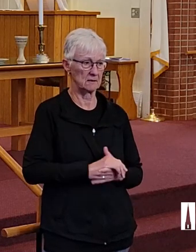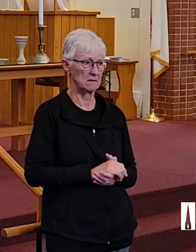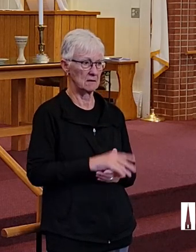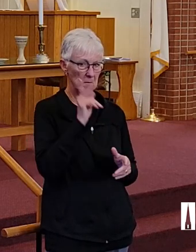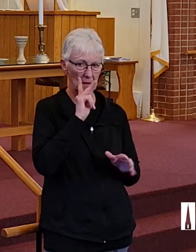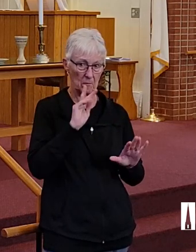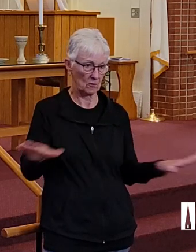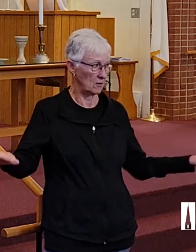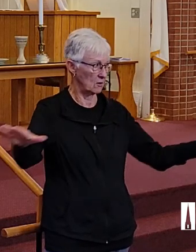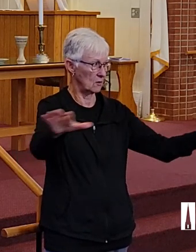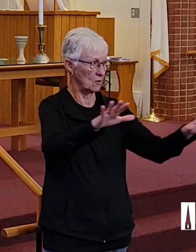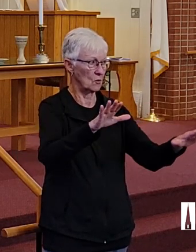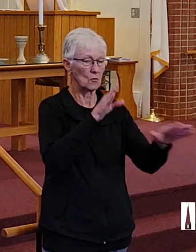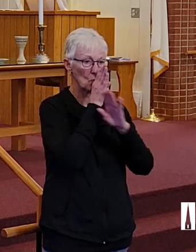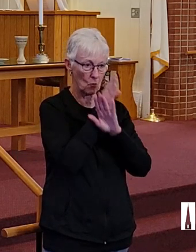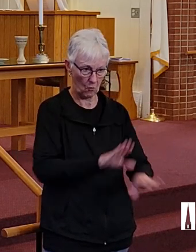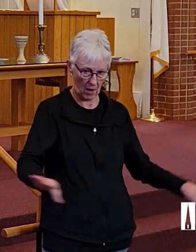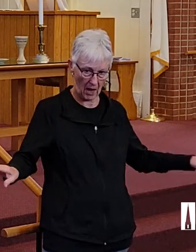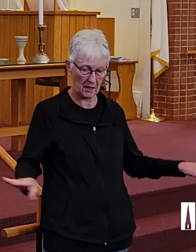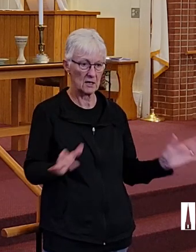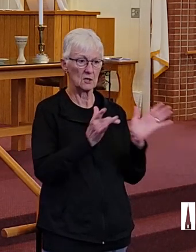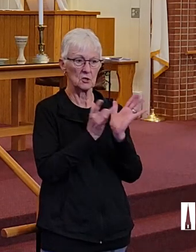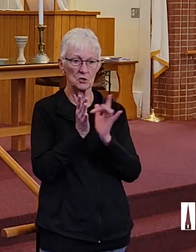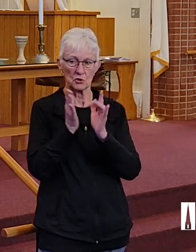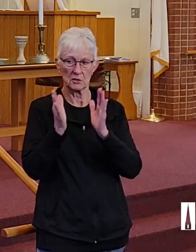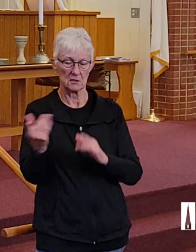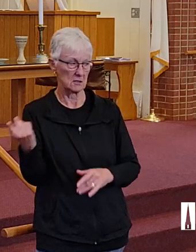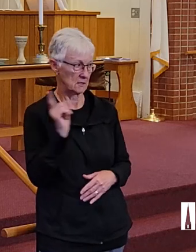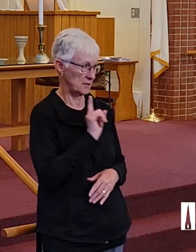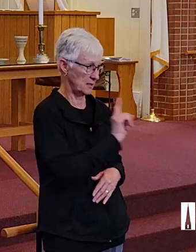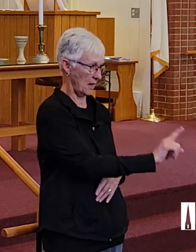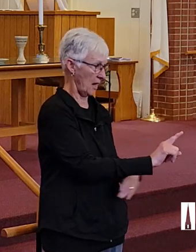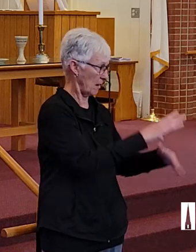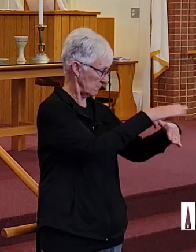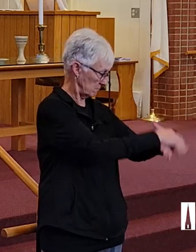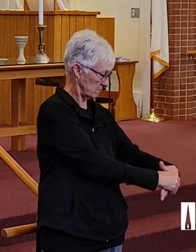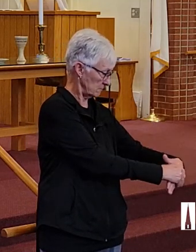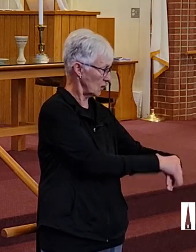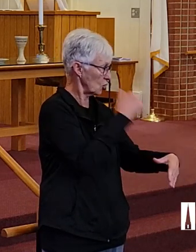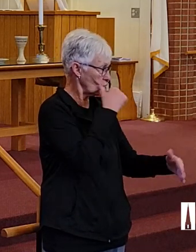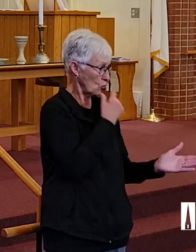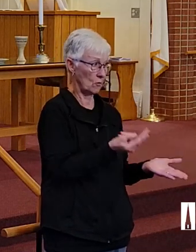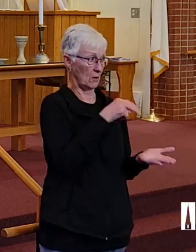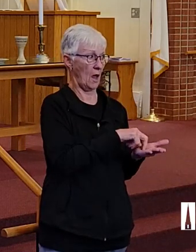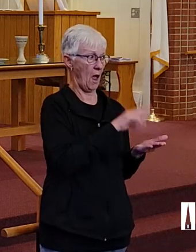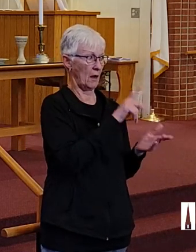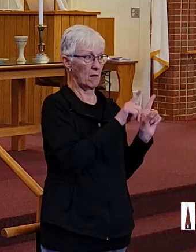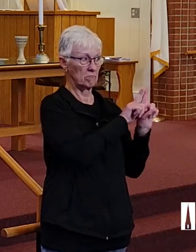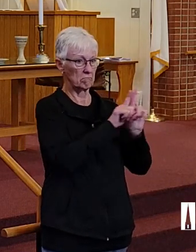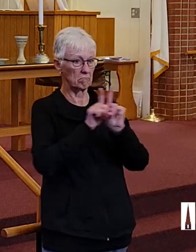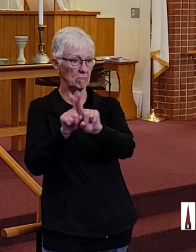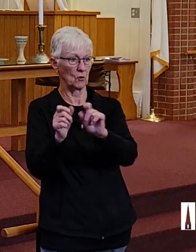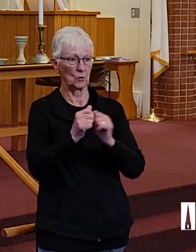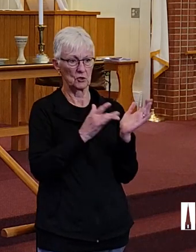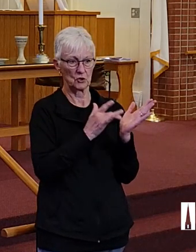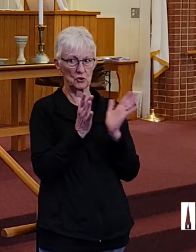the hand, and the girl got up. And the report of this spread throughout that district. This is the